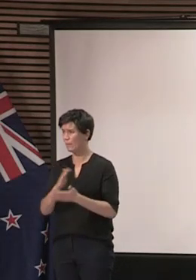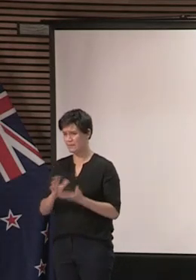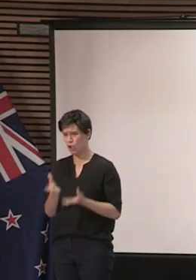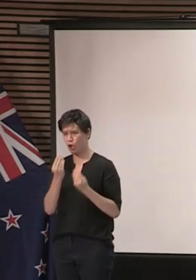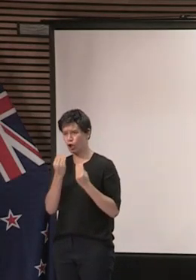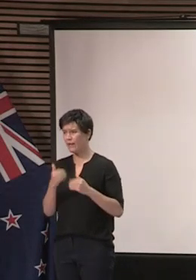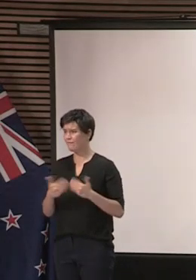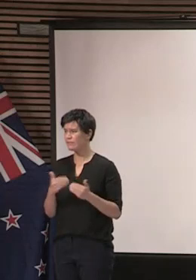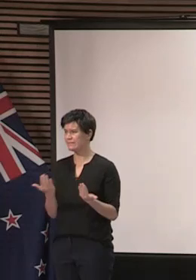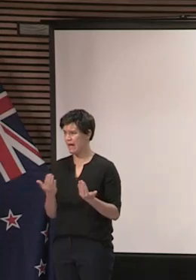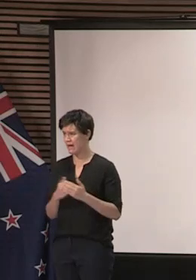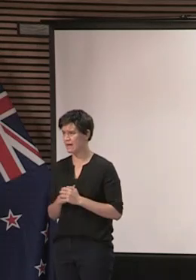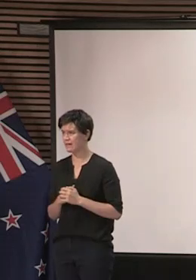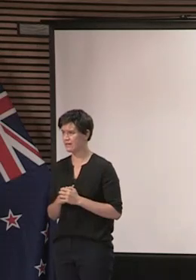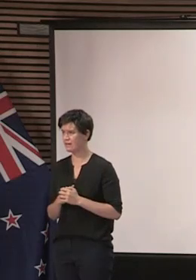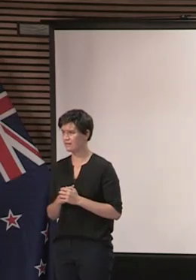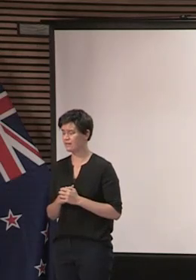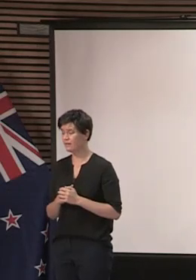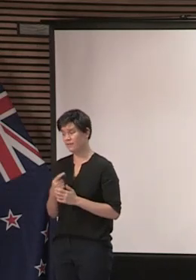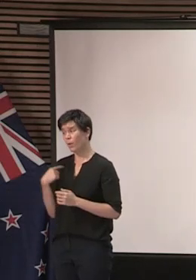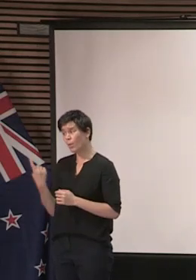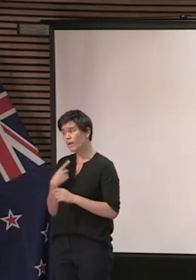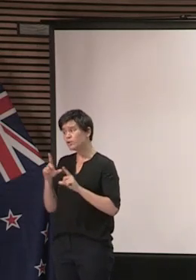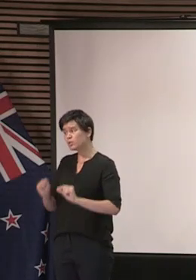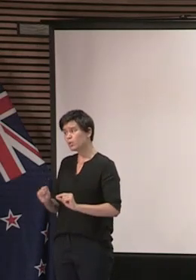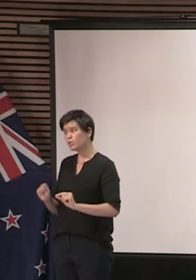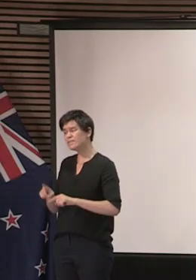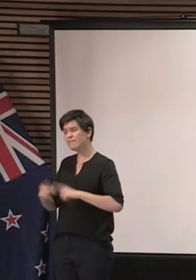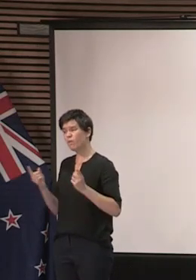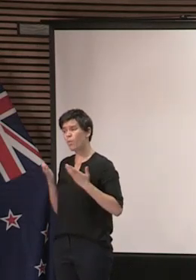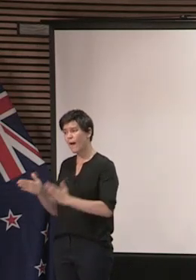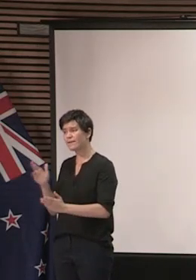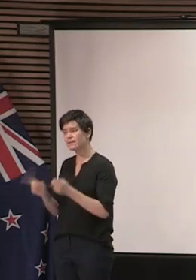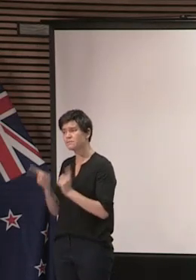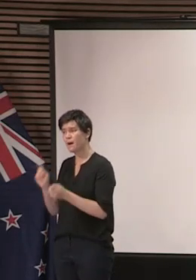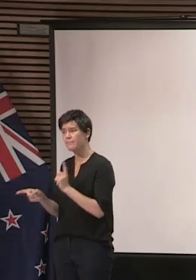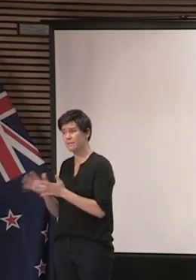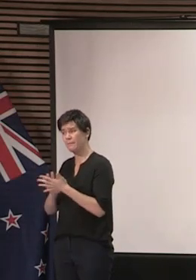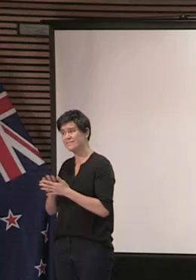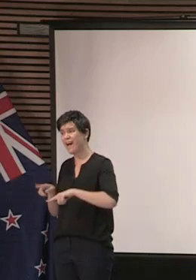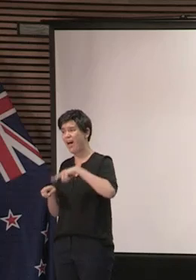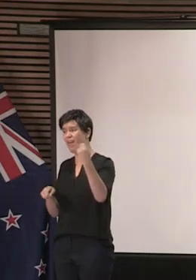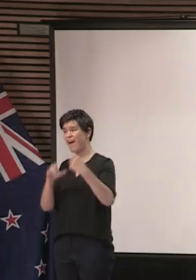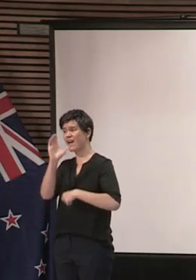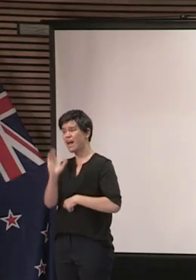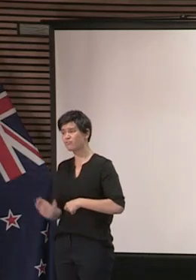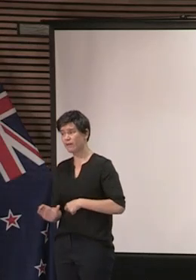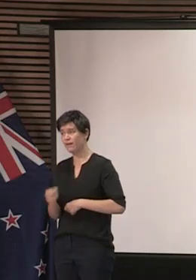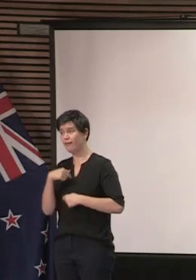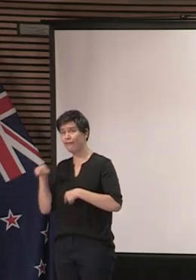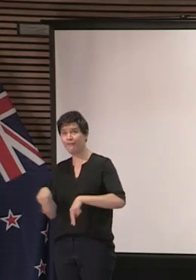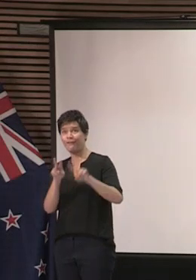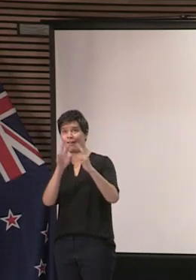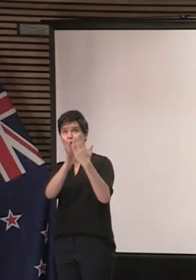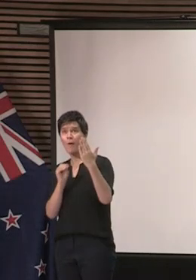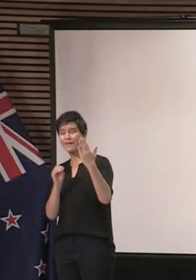in some ways, are doing things differently, and so it's not always possible to look to another country for examples. We are carving our own